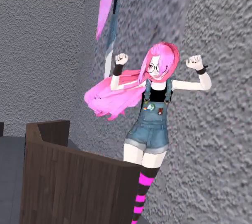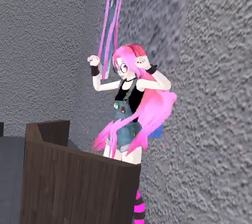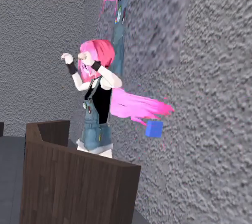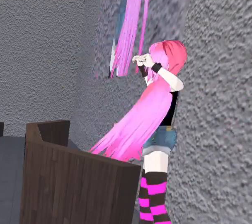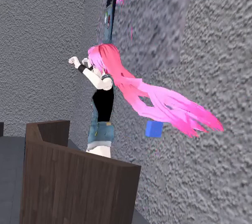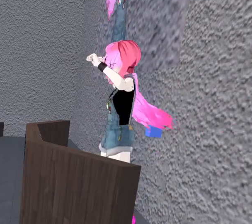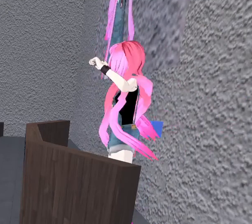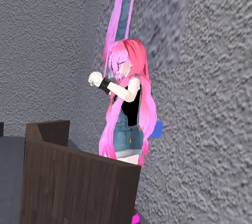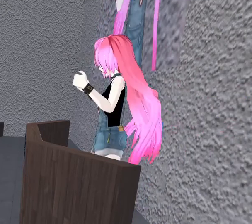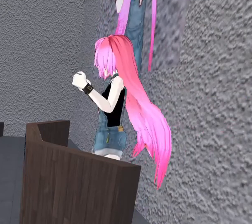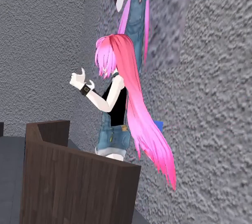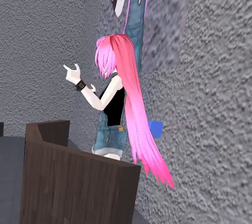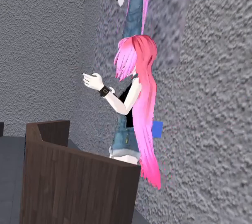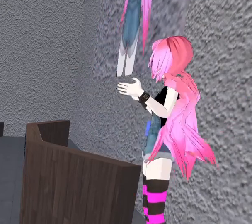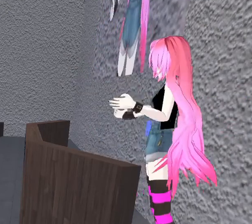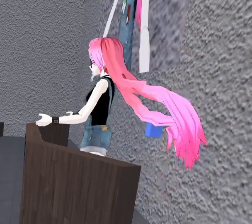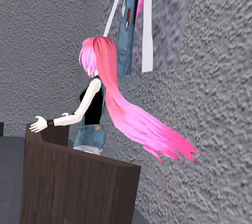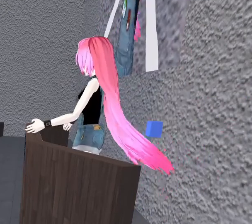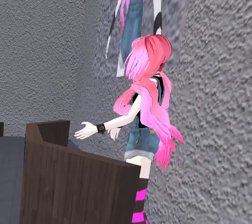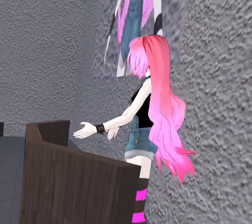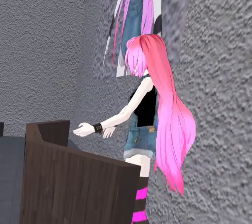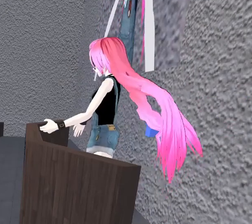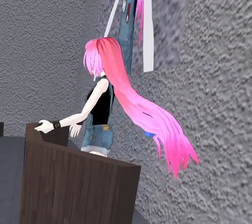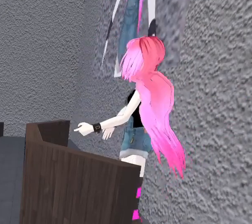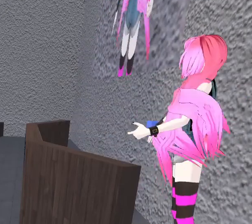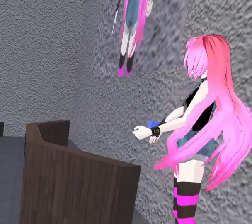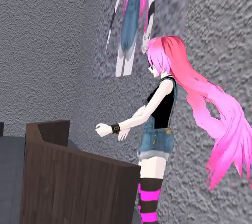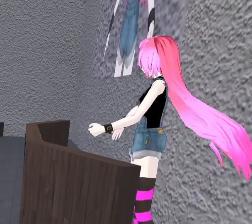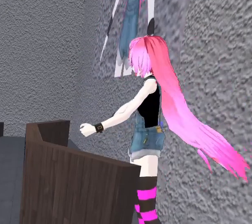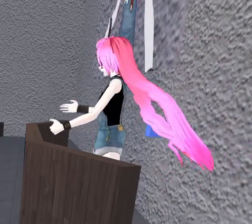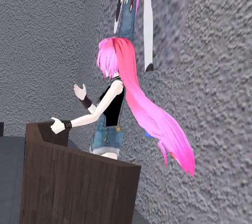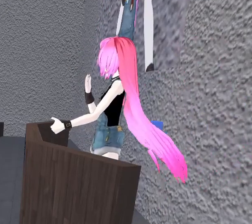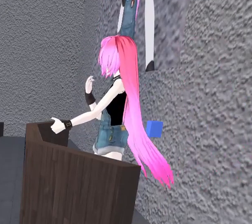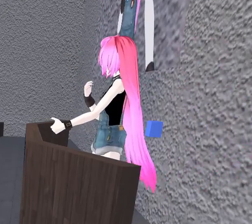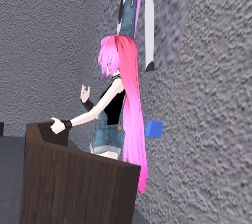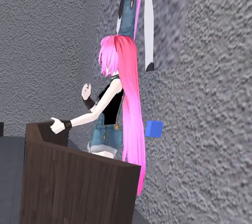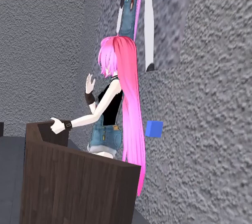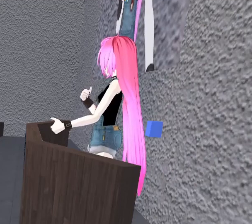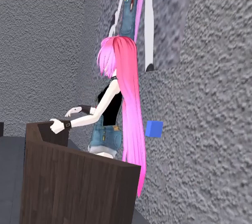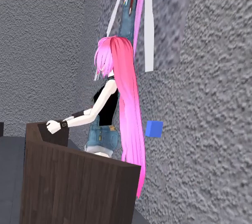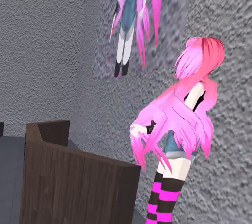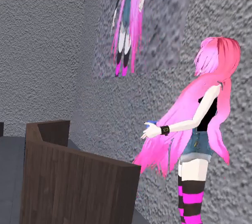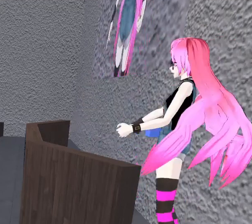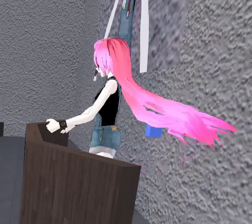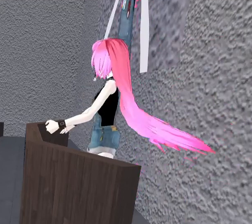not sick. I'm not sick. I'm not sick. Oh, Time for wholesome Jenny. Everyone I just got bloody